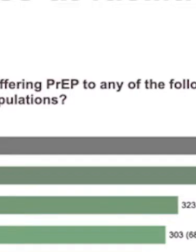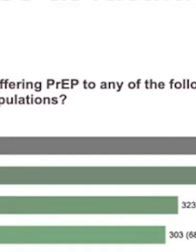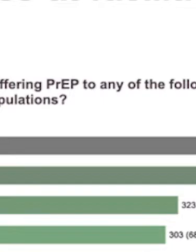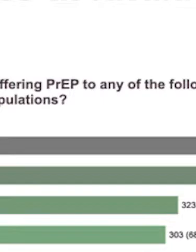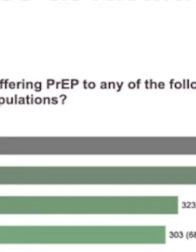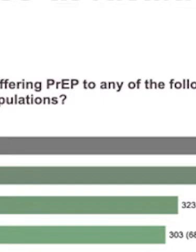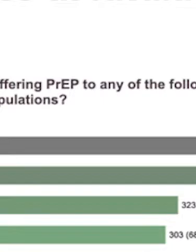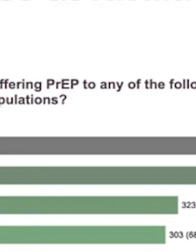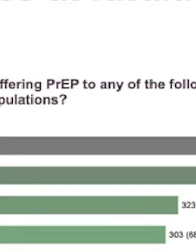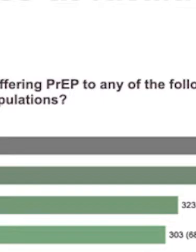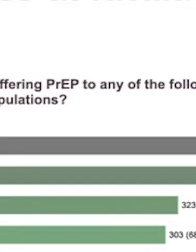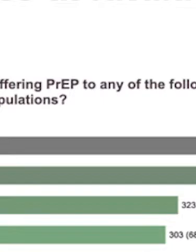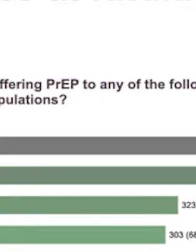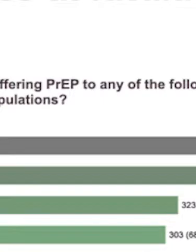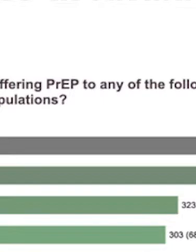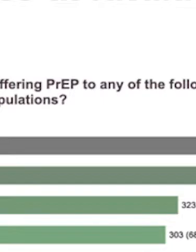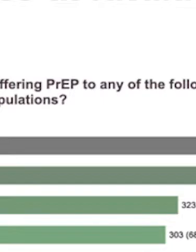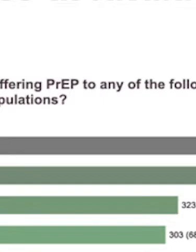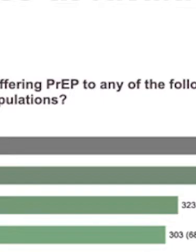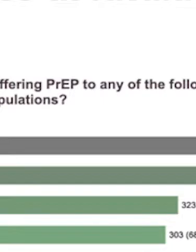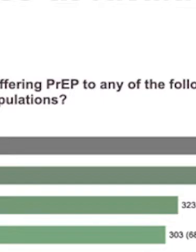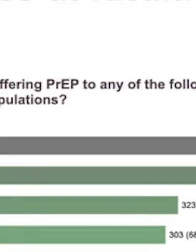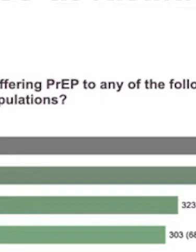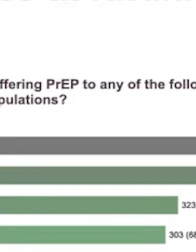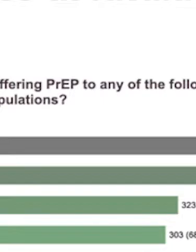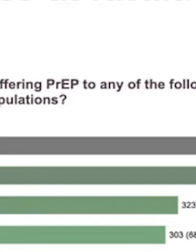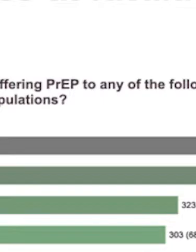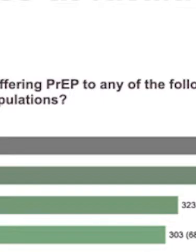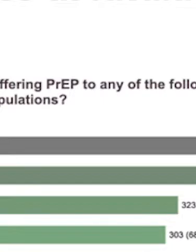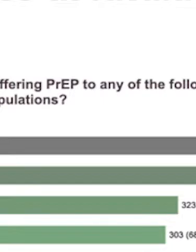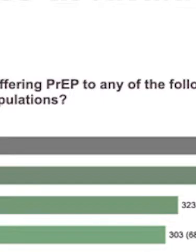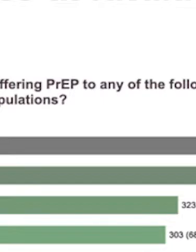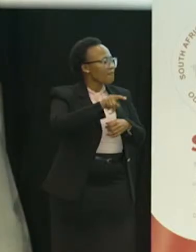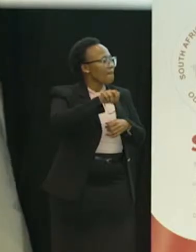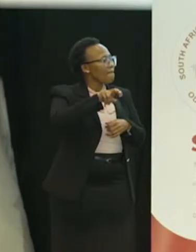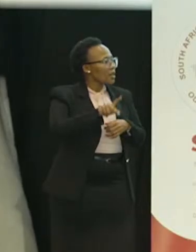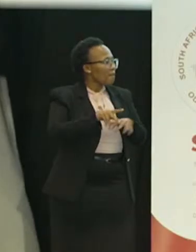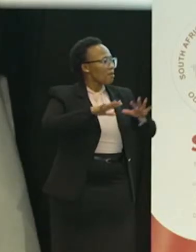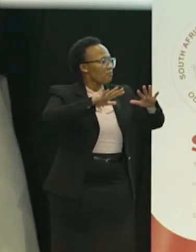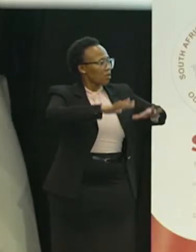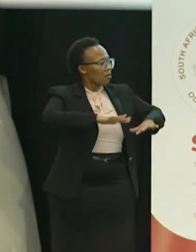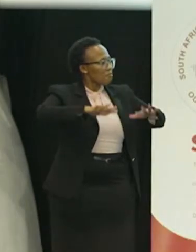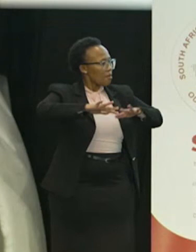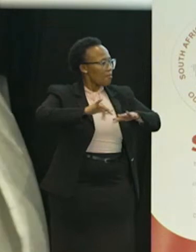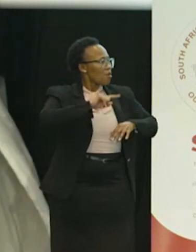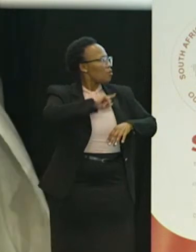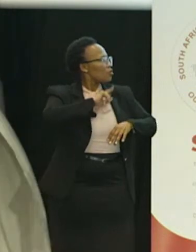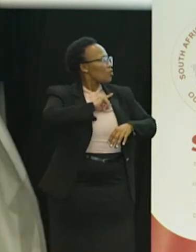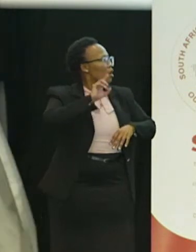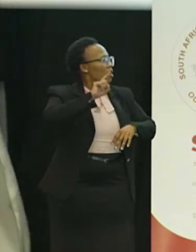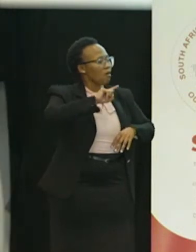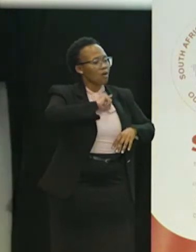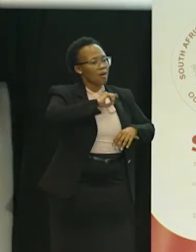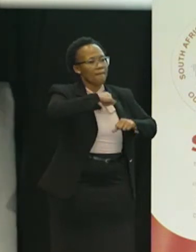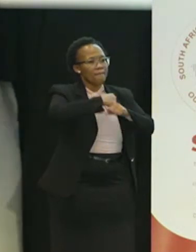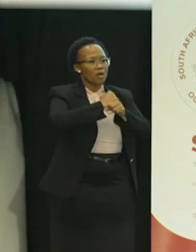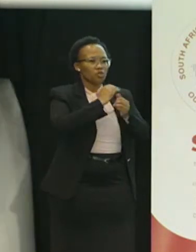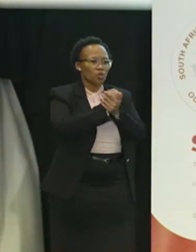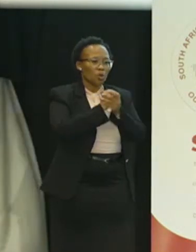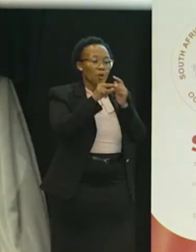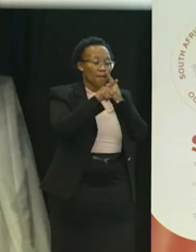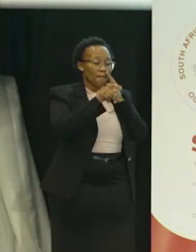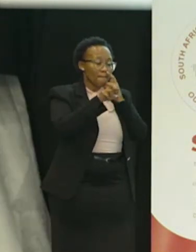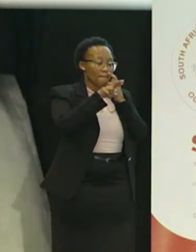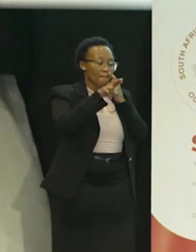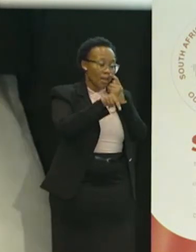PrEP posters around the facilities is very important to ensure that the uptake of PrEP amongst members of key